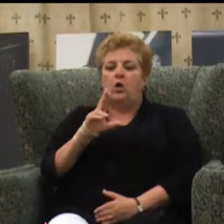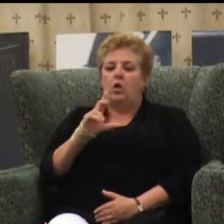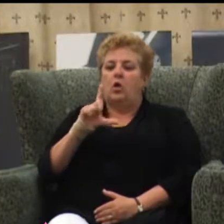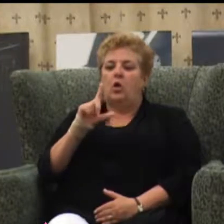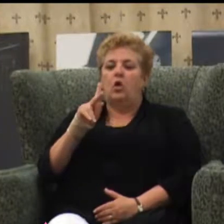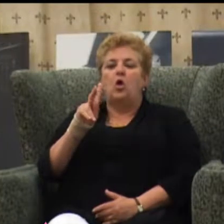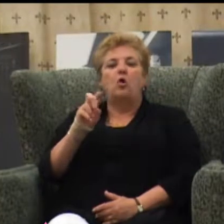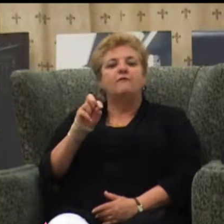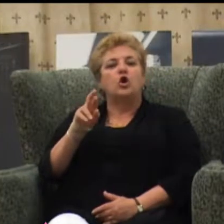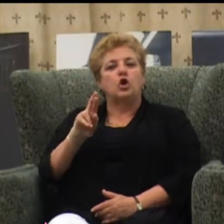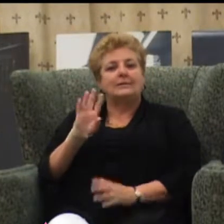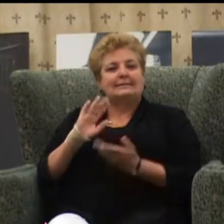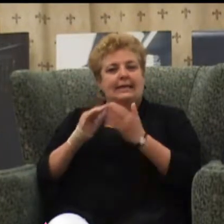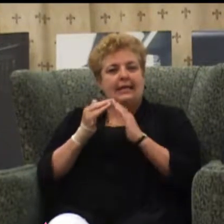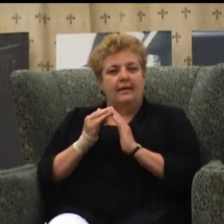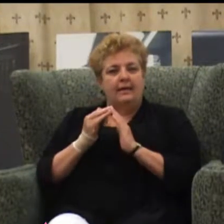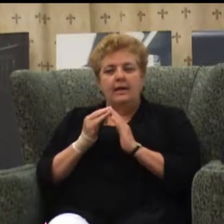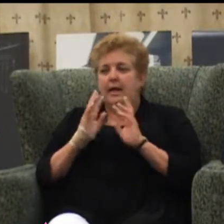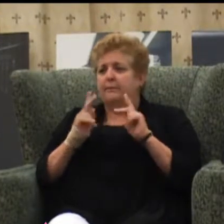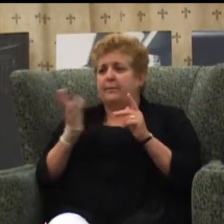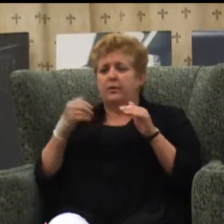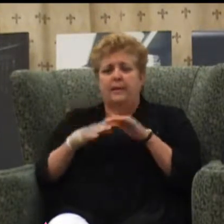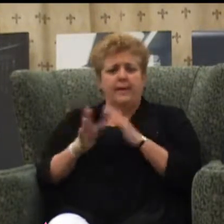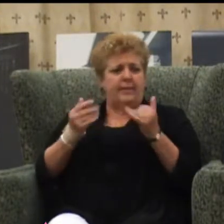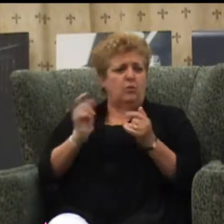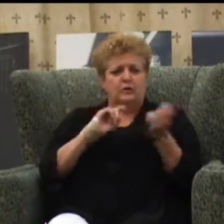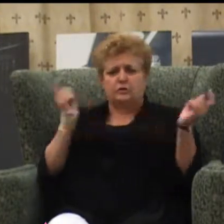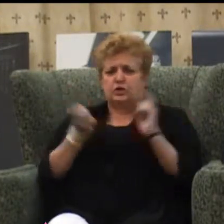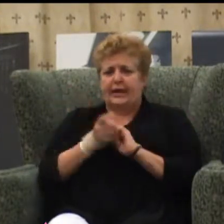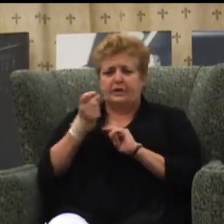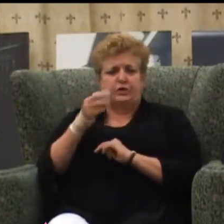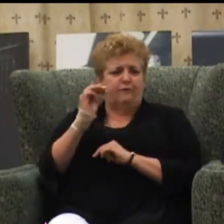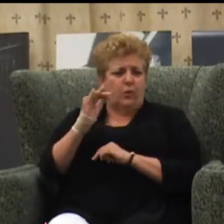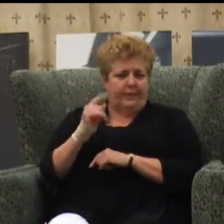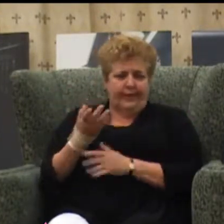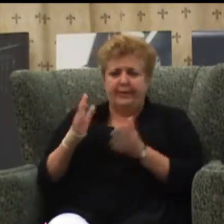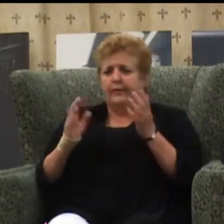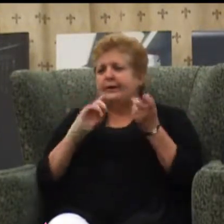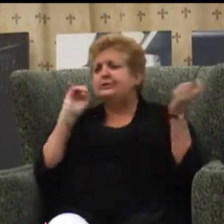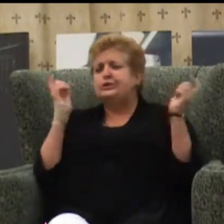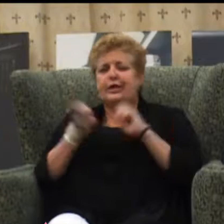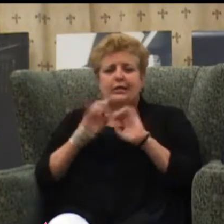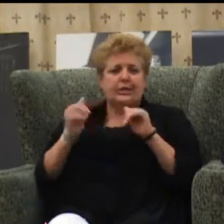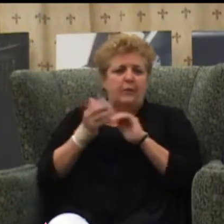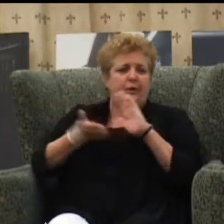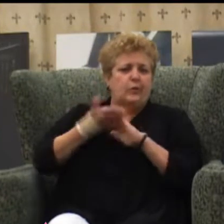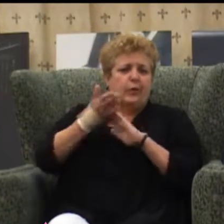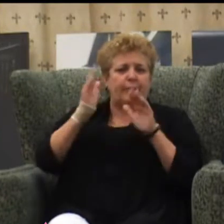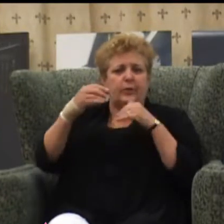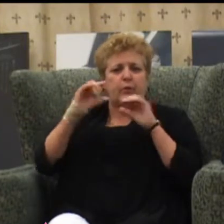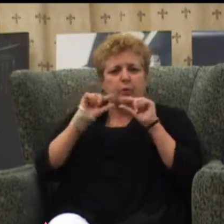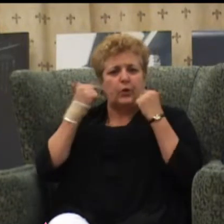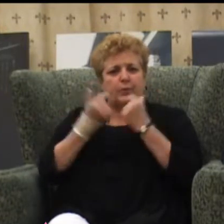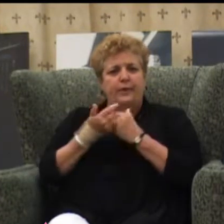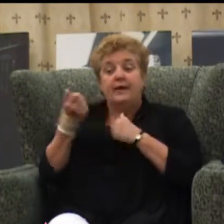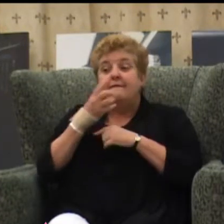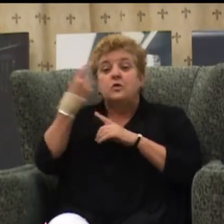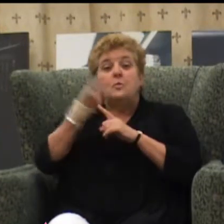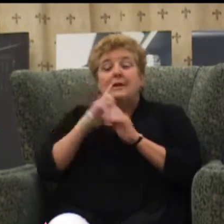want to change the format and, change the way we run the group, and a couple months later we never see them again. And I wanted to